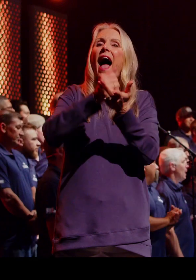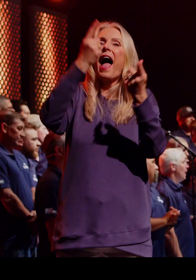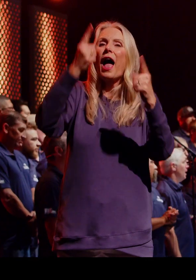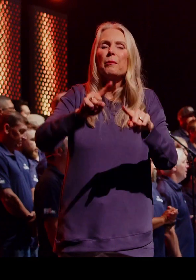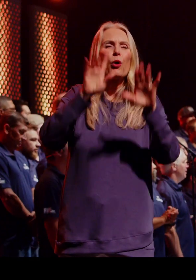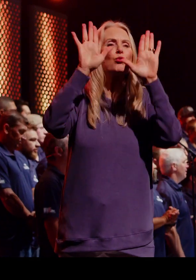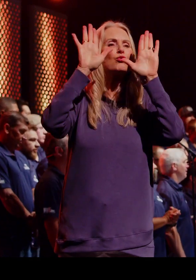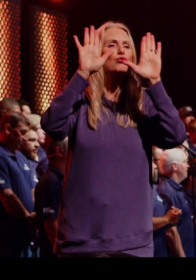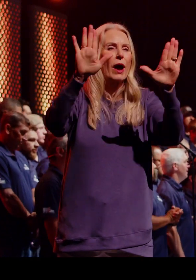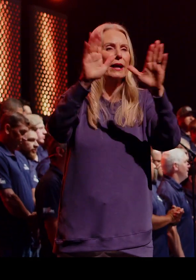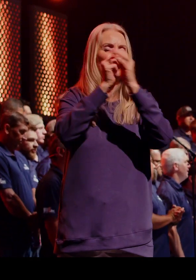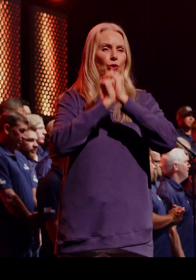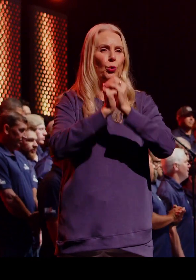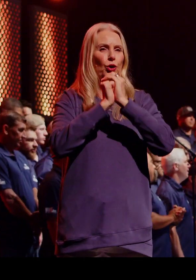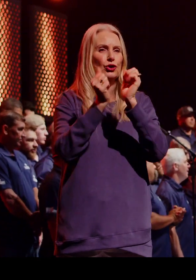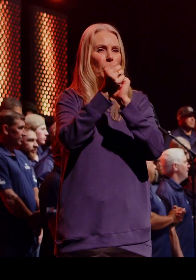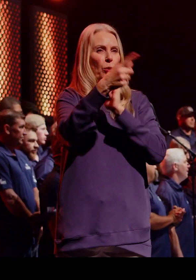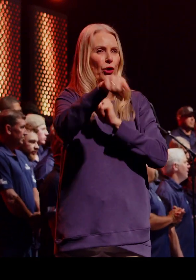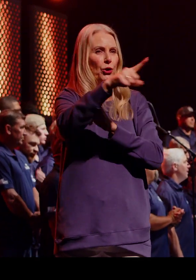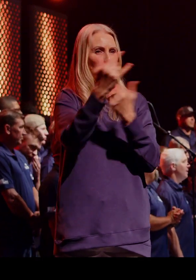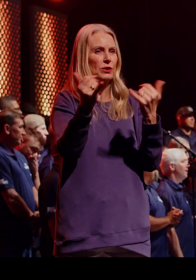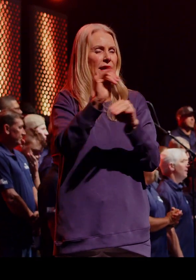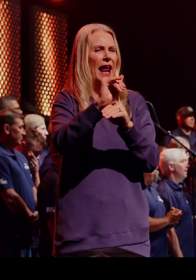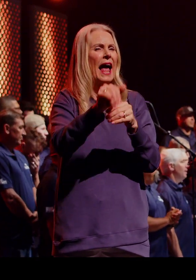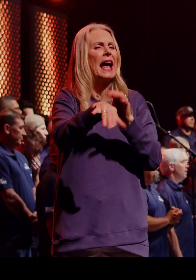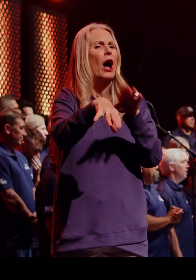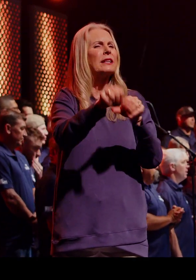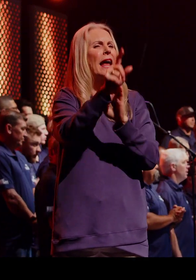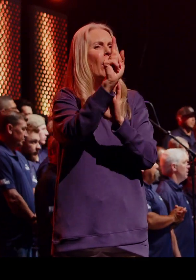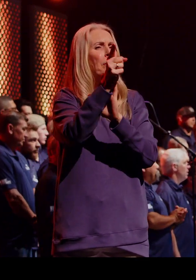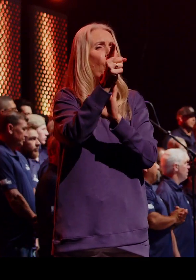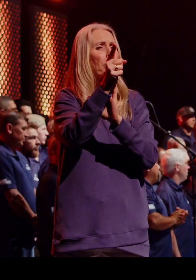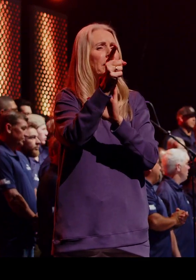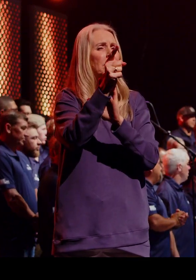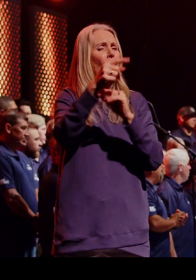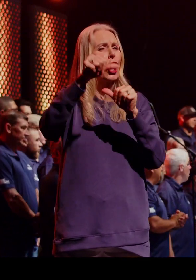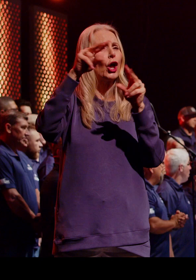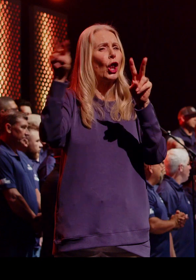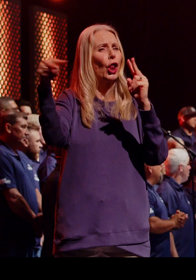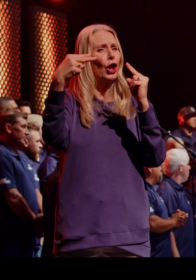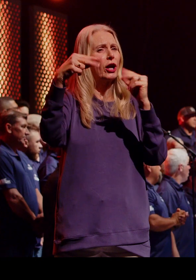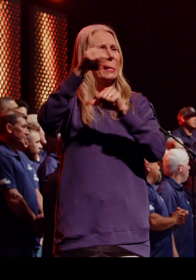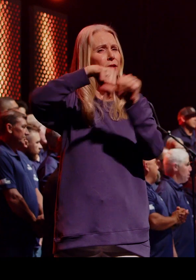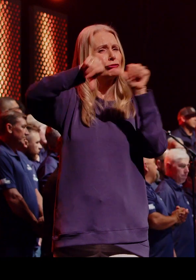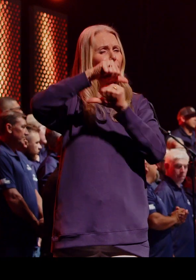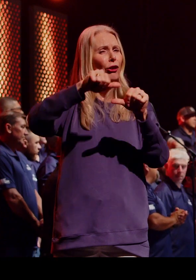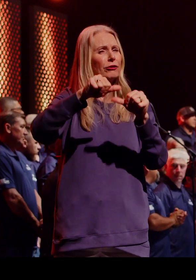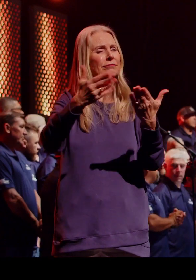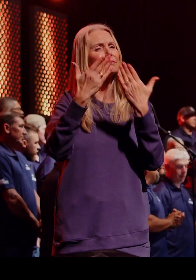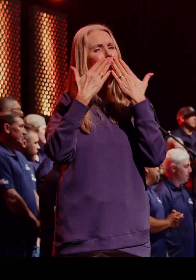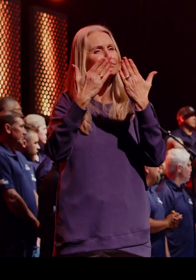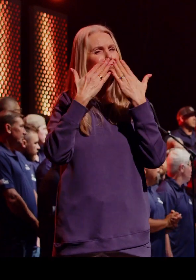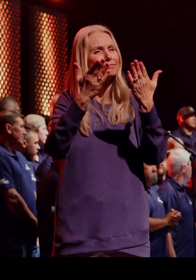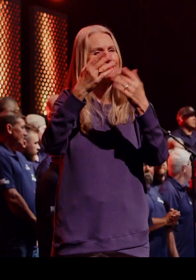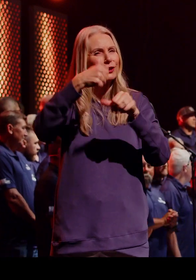With all of you here tonight. Why don't you take just a moment, greet someone around you here at the Grove. Tell them you're glad to see them here.